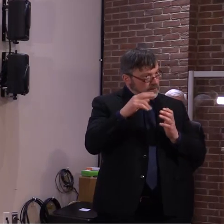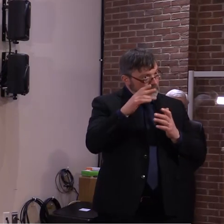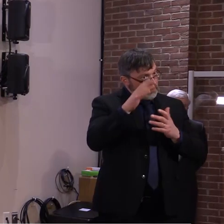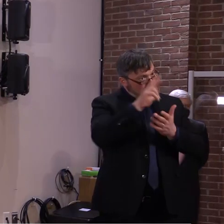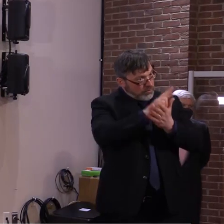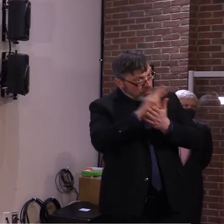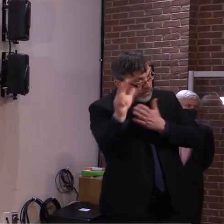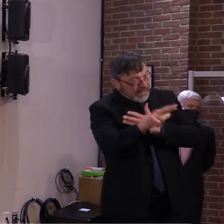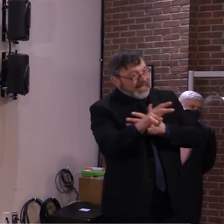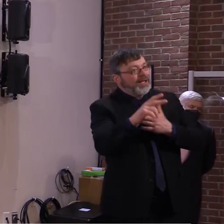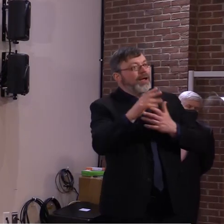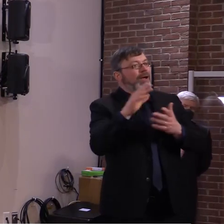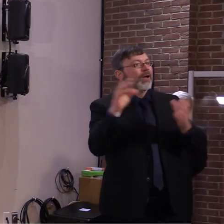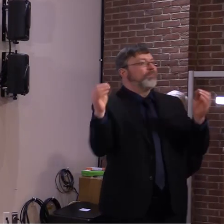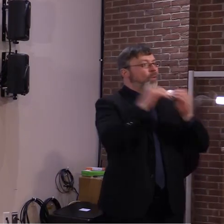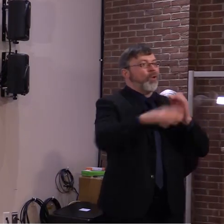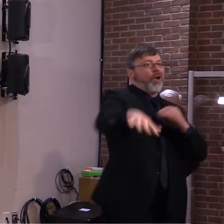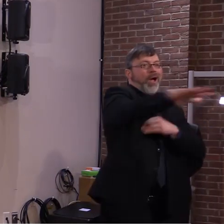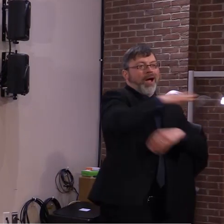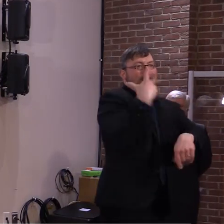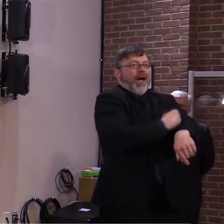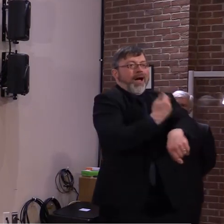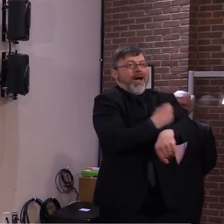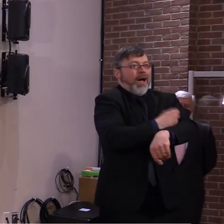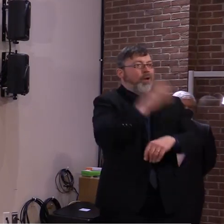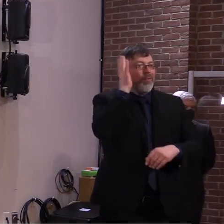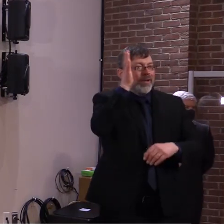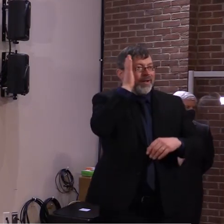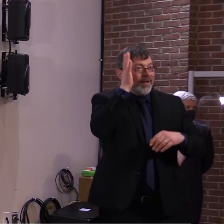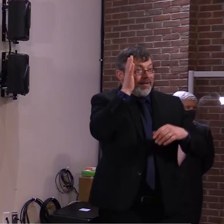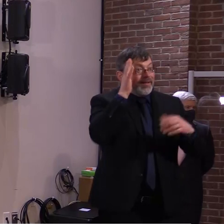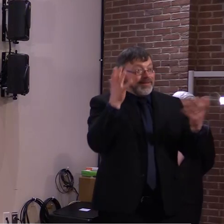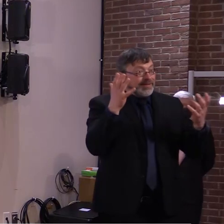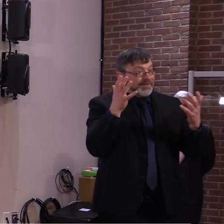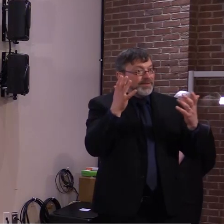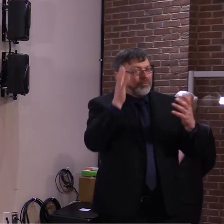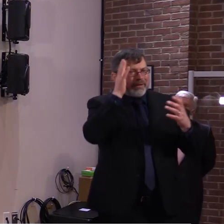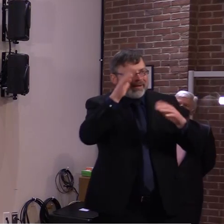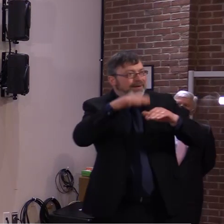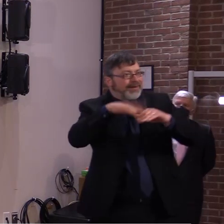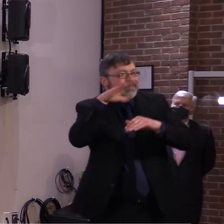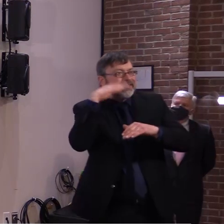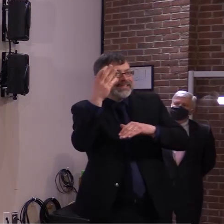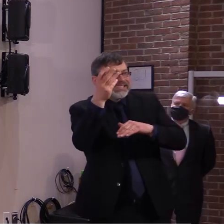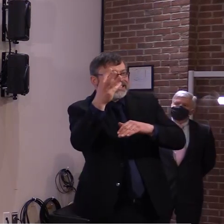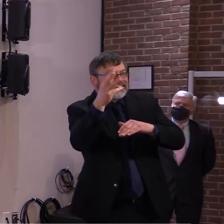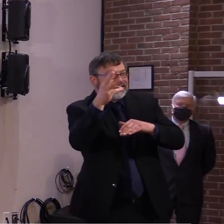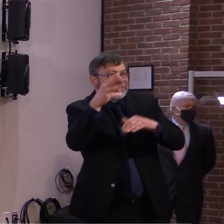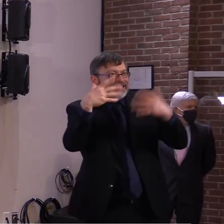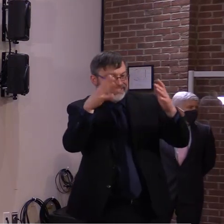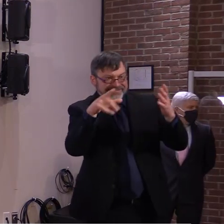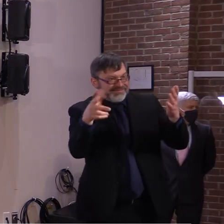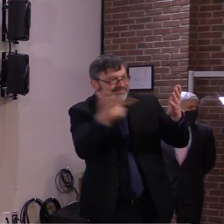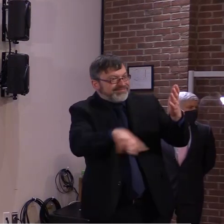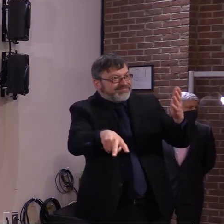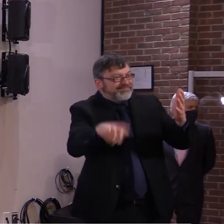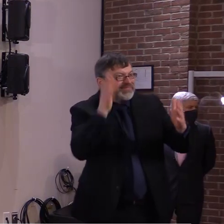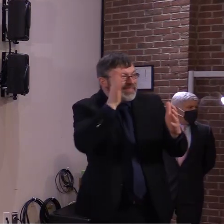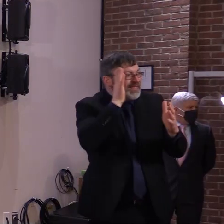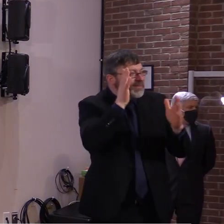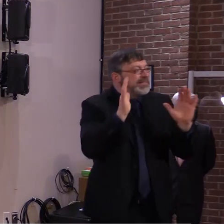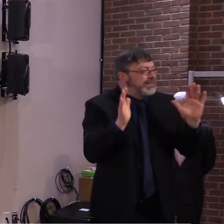its way from person to person. We're learning from the experience of countries like Israel and the United